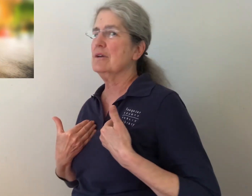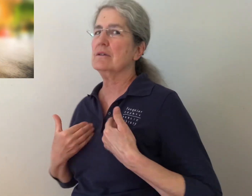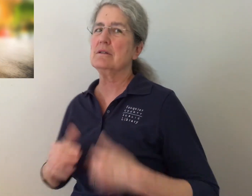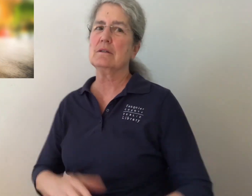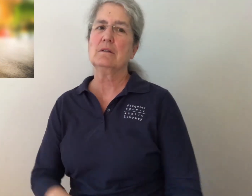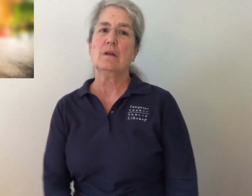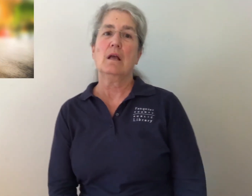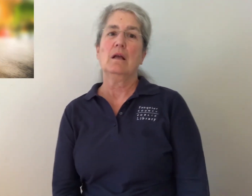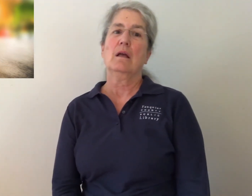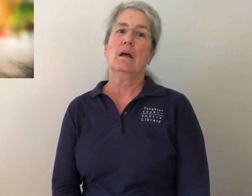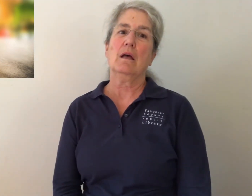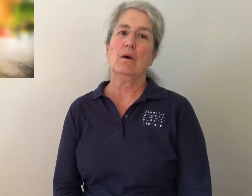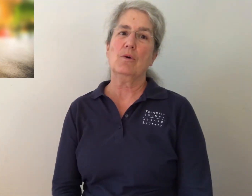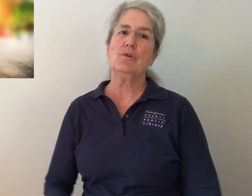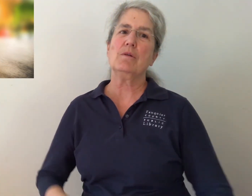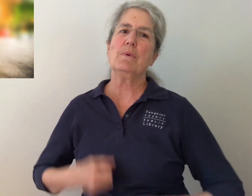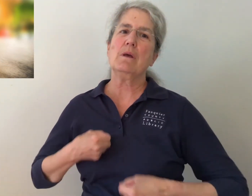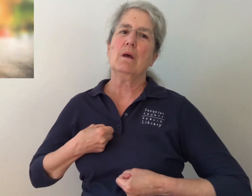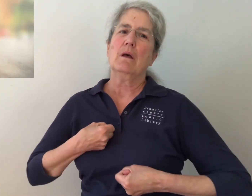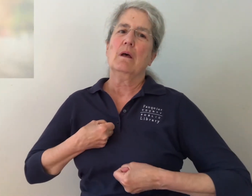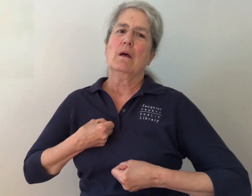Tired. Or you could be